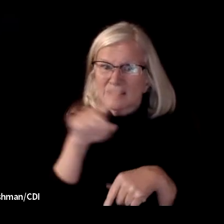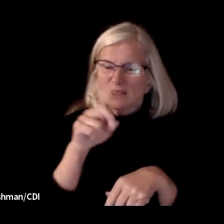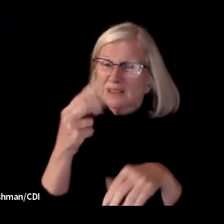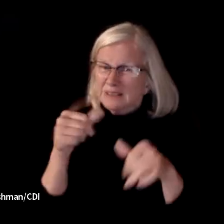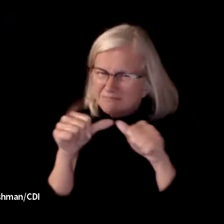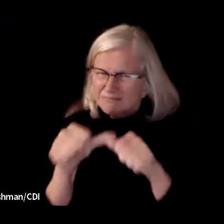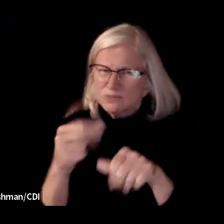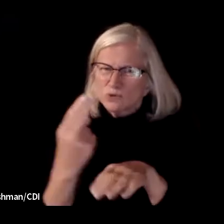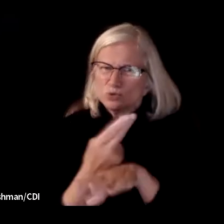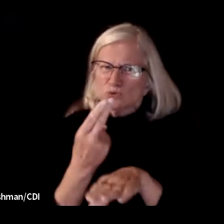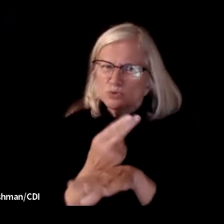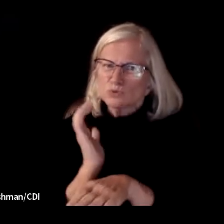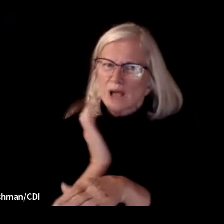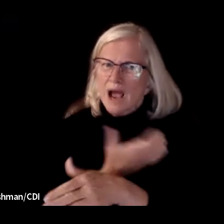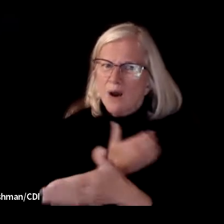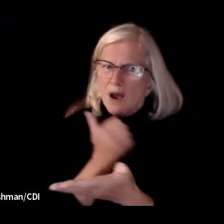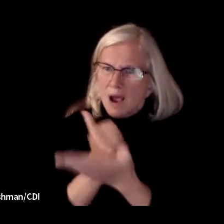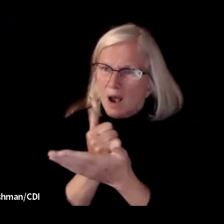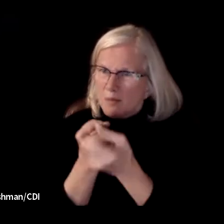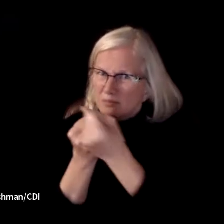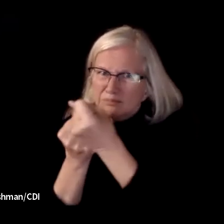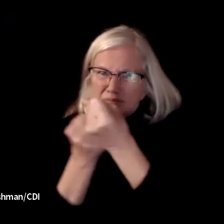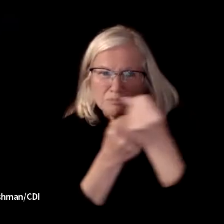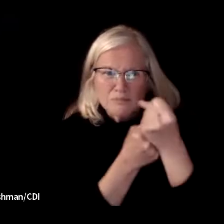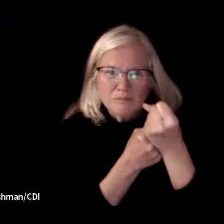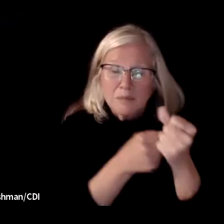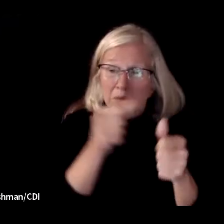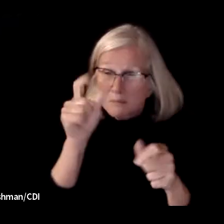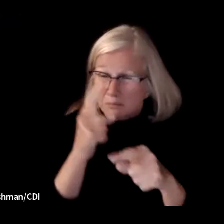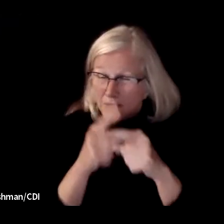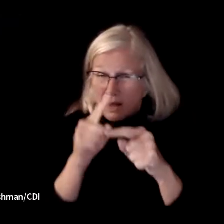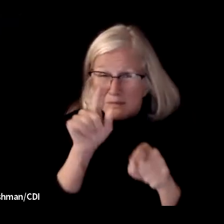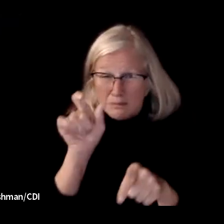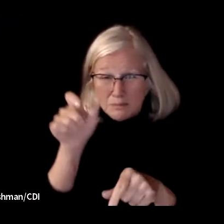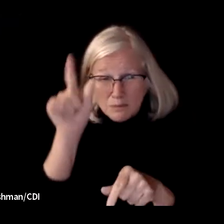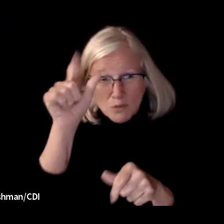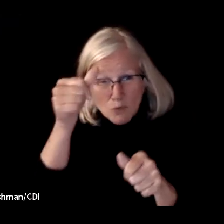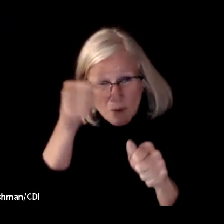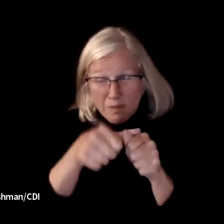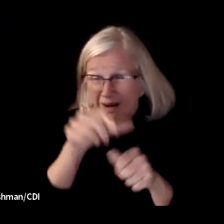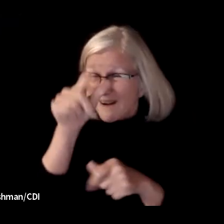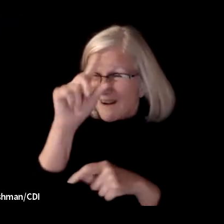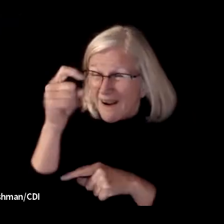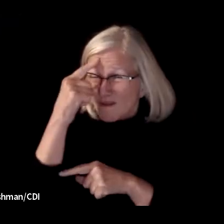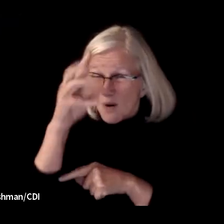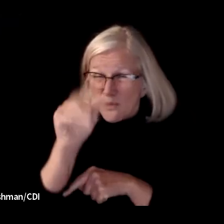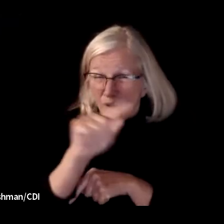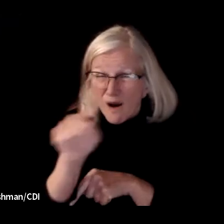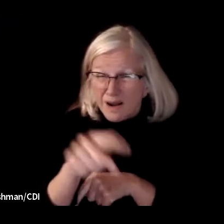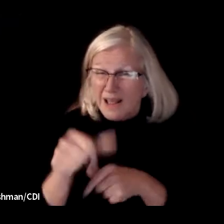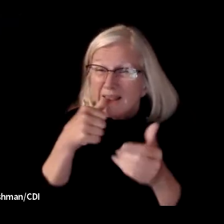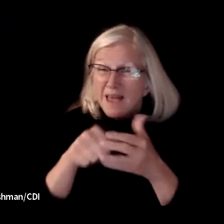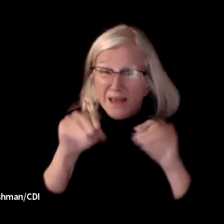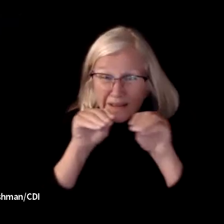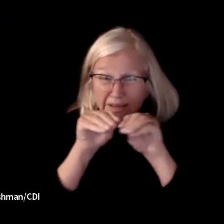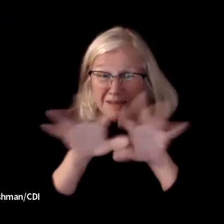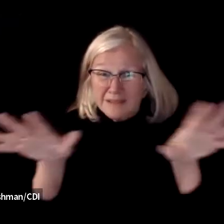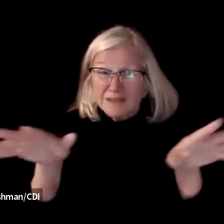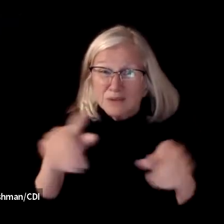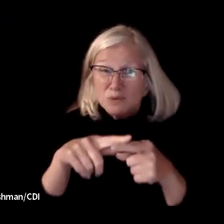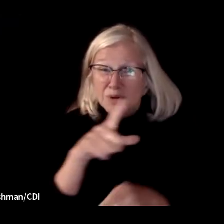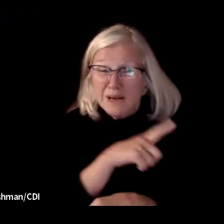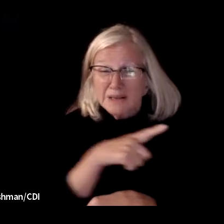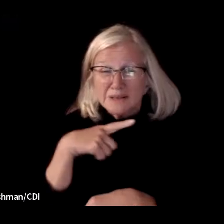help. And as you may recall, earlier this week, Governor Walz sent a letter to legislators about actions that are needed now to help